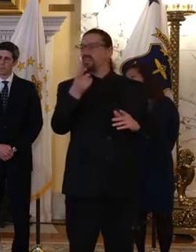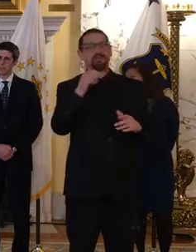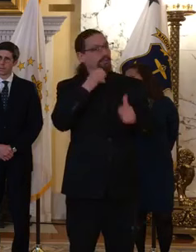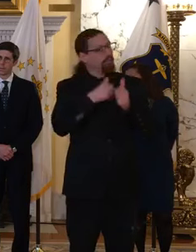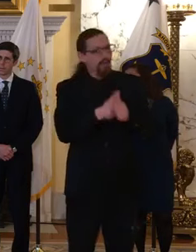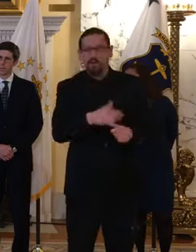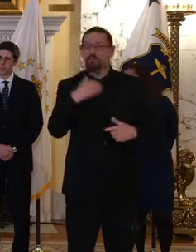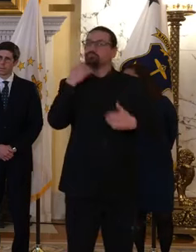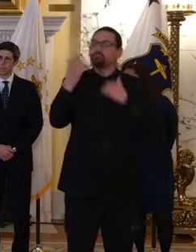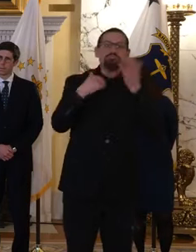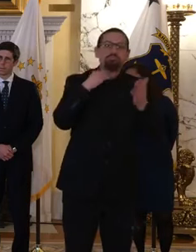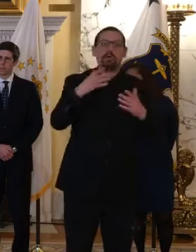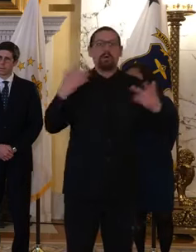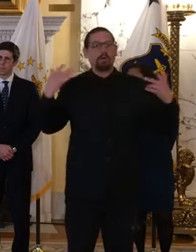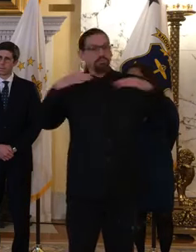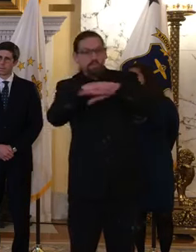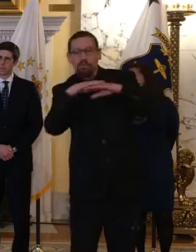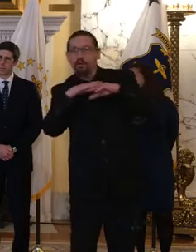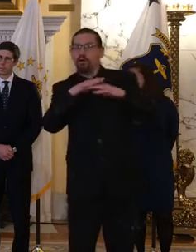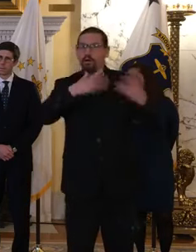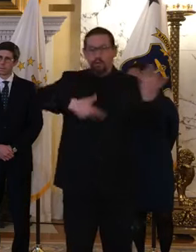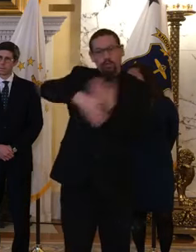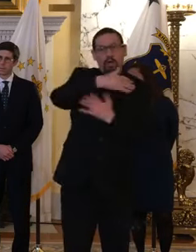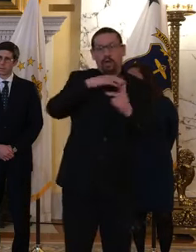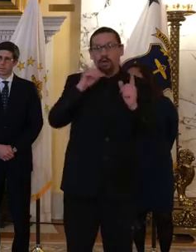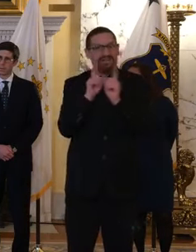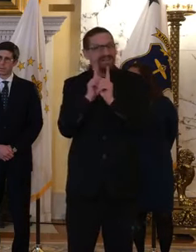see things like,